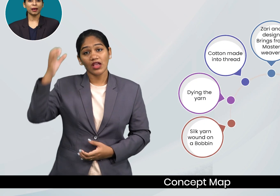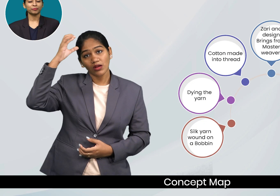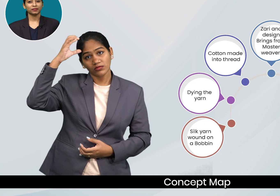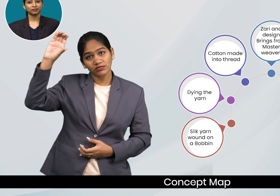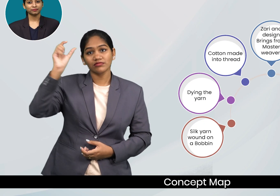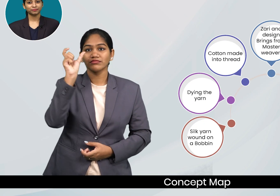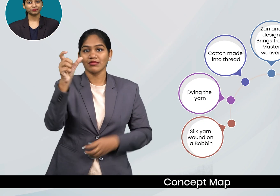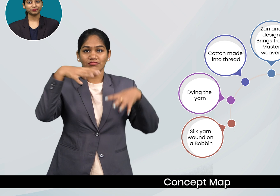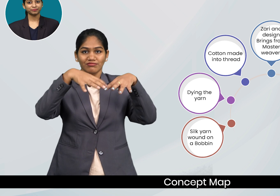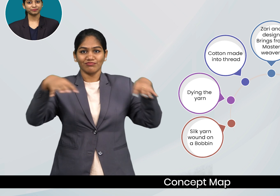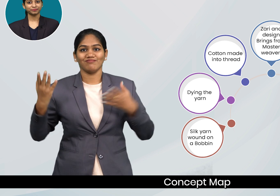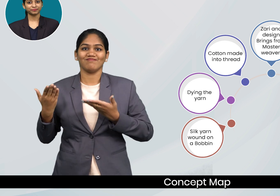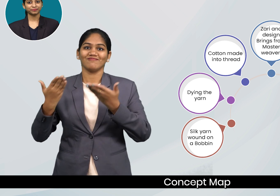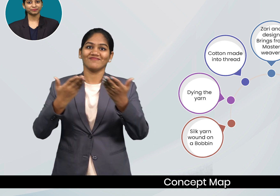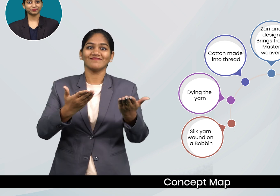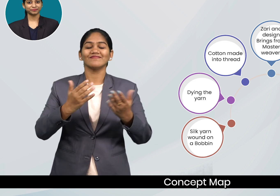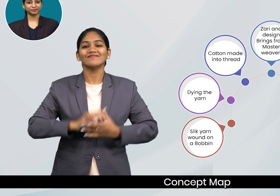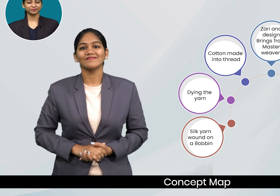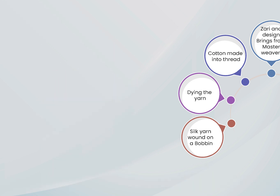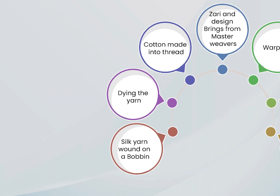Concept map.